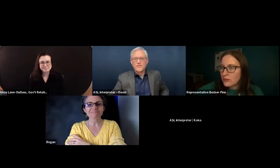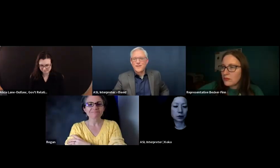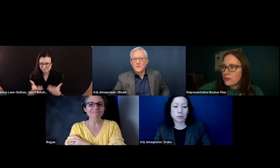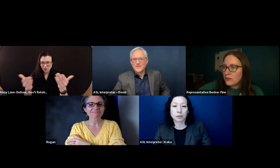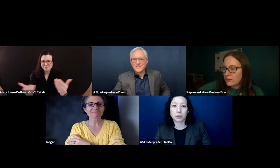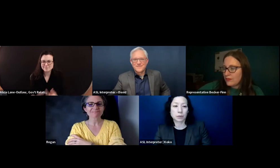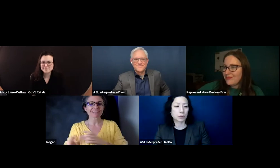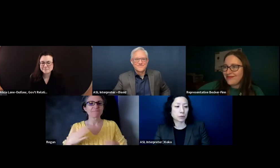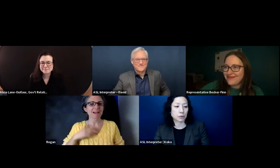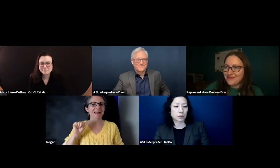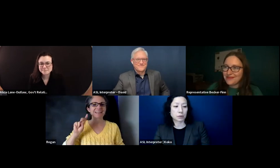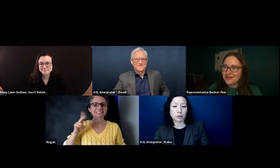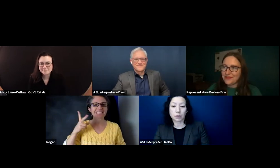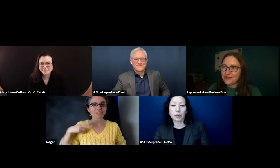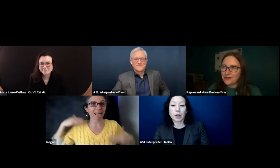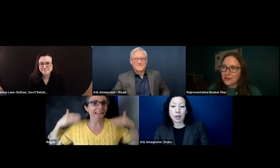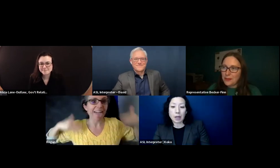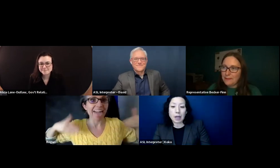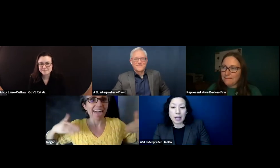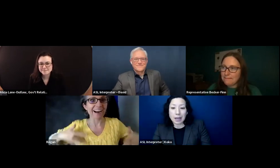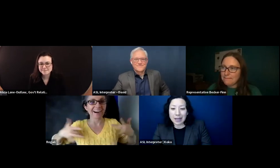for her final question.